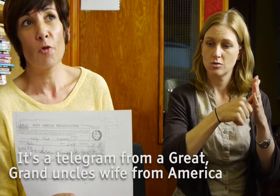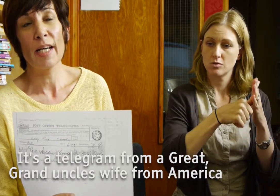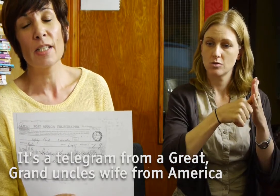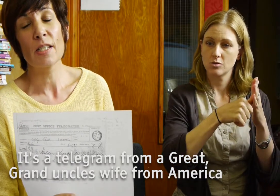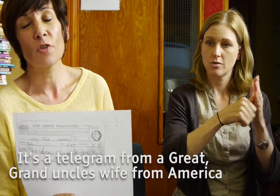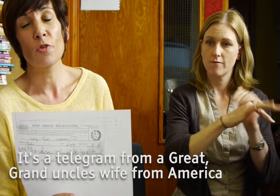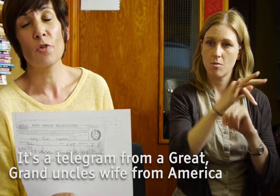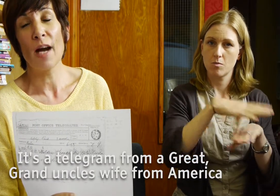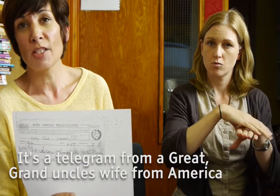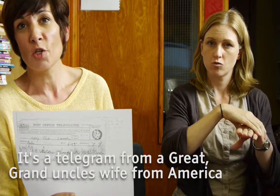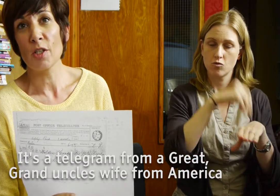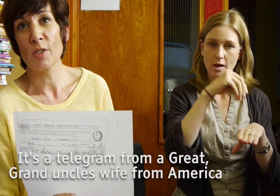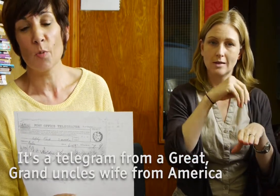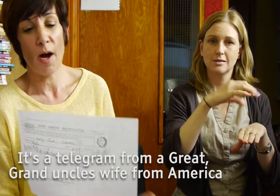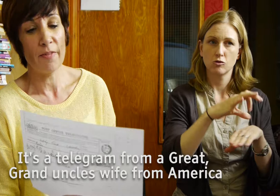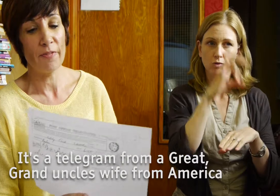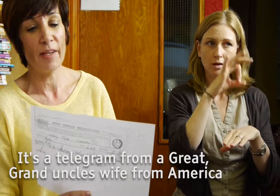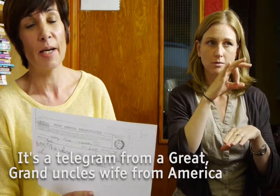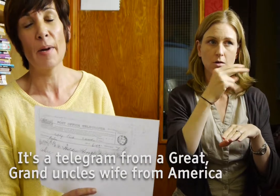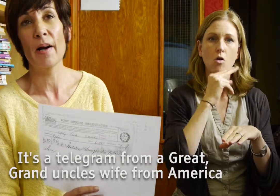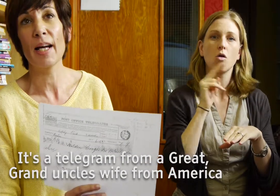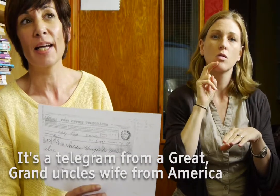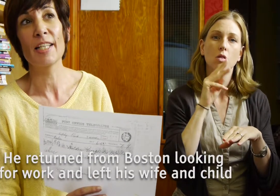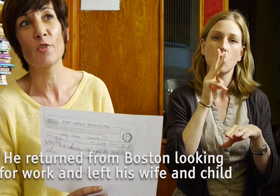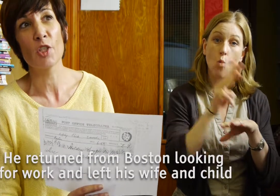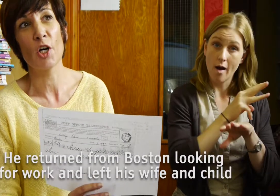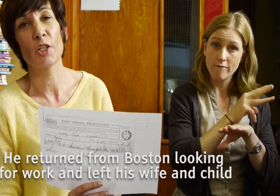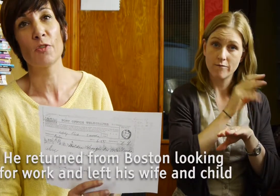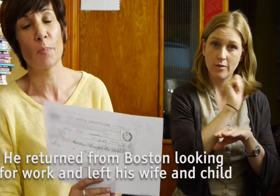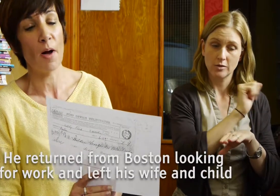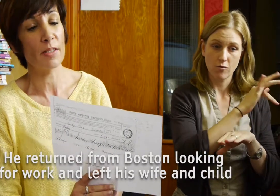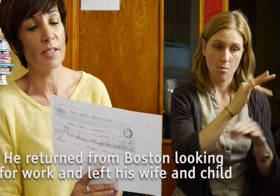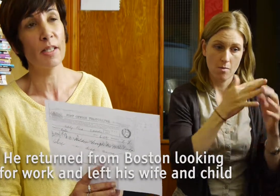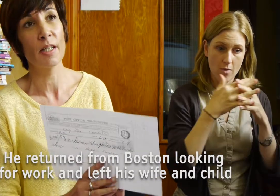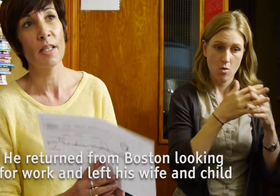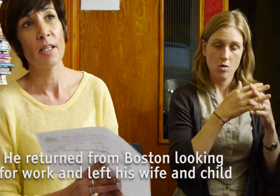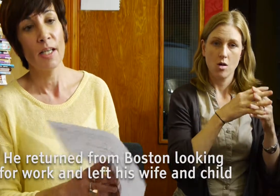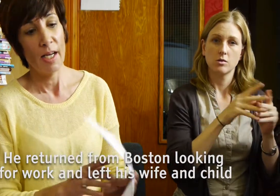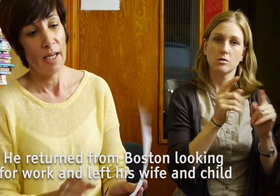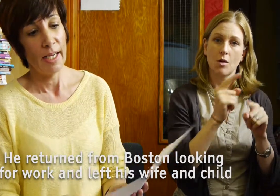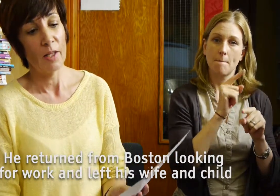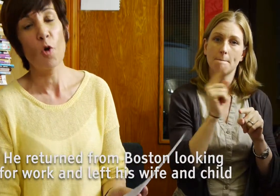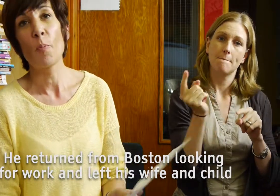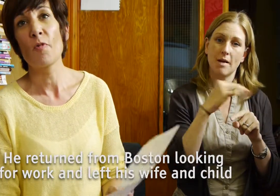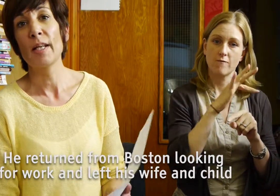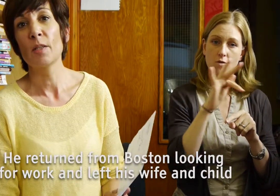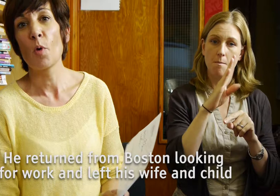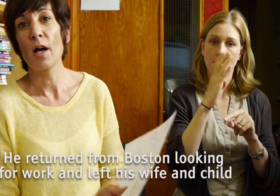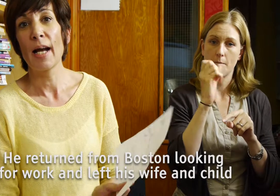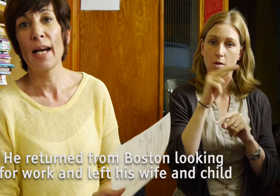great granduncle's wife in America. He has returned from Boston in the hope of finding work and left